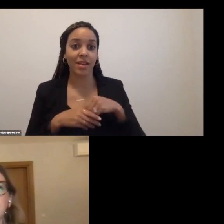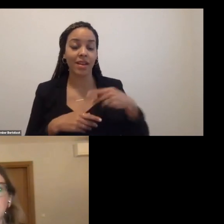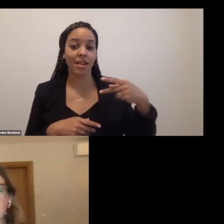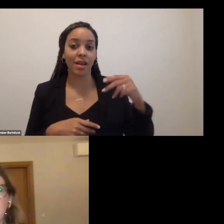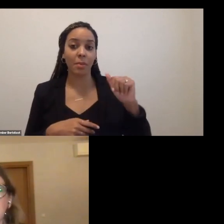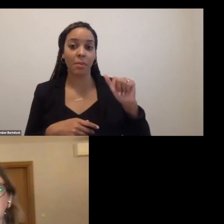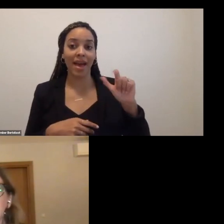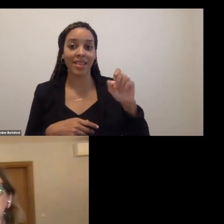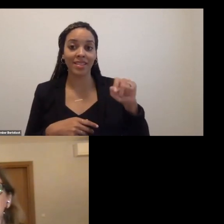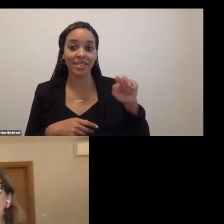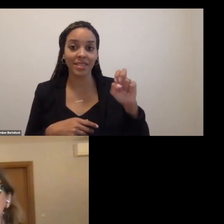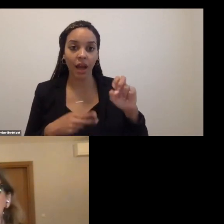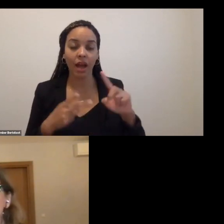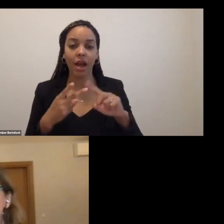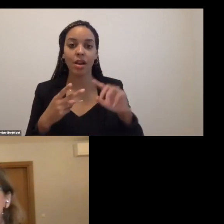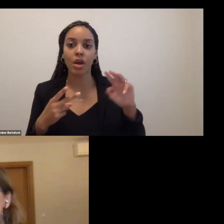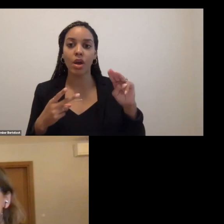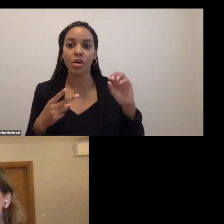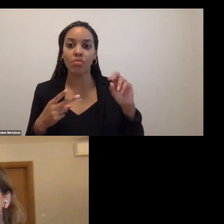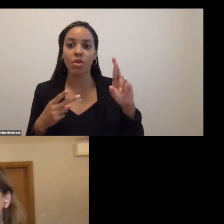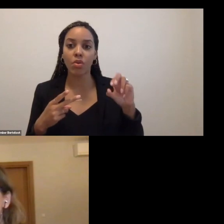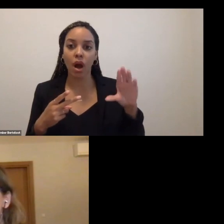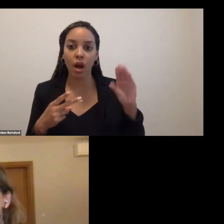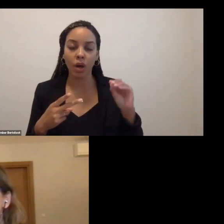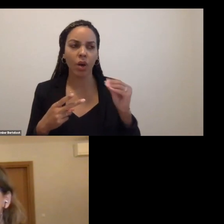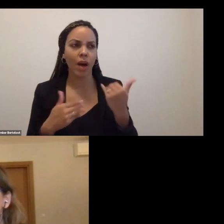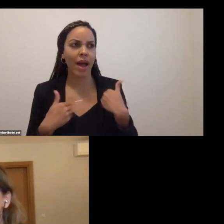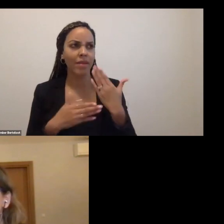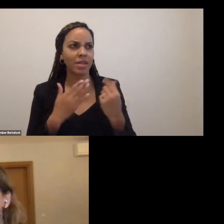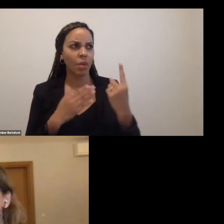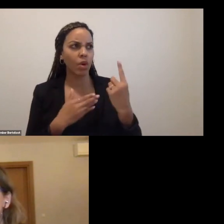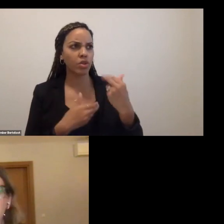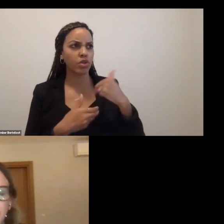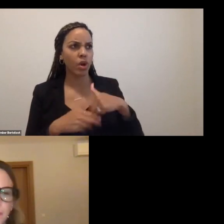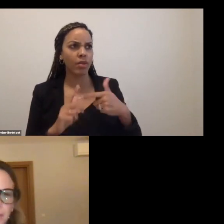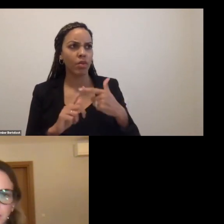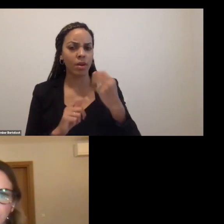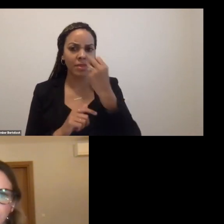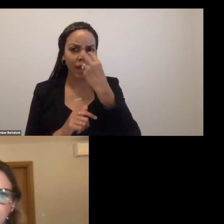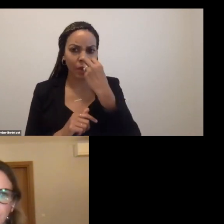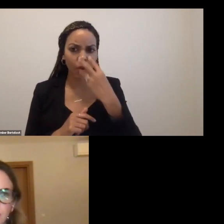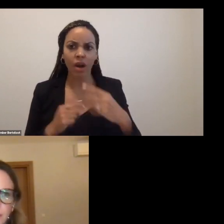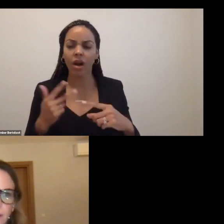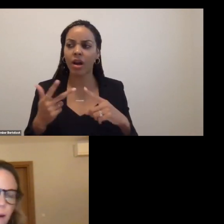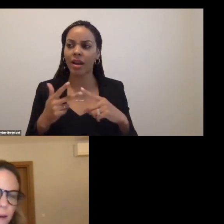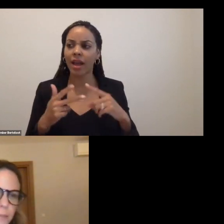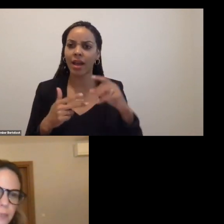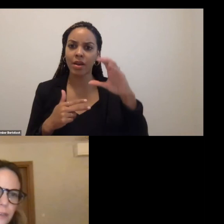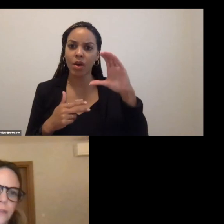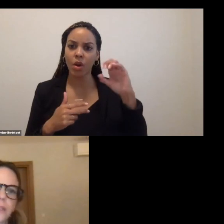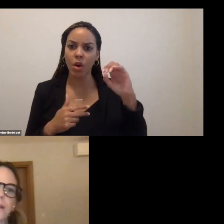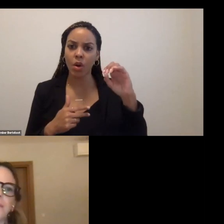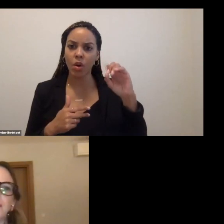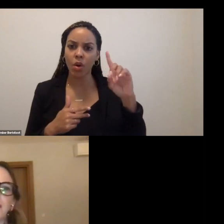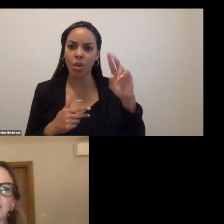residency participating from Taiwan and also from Colombia. So there are